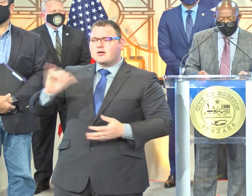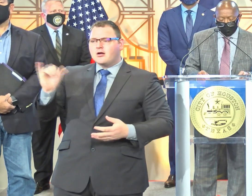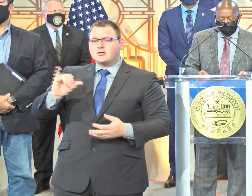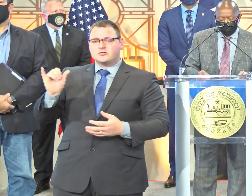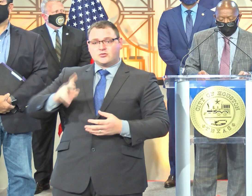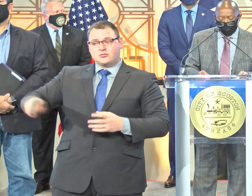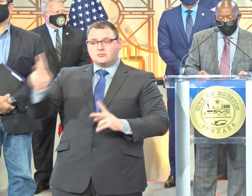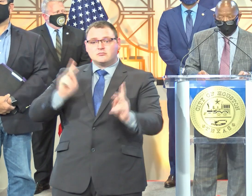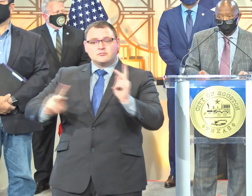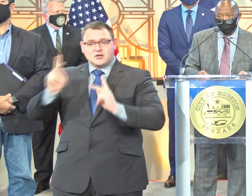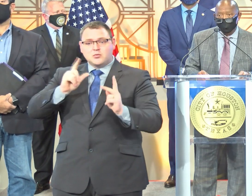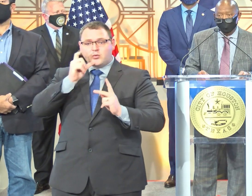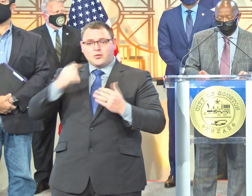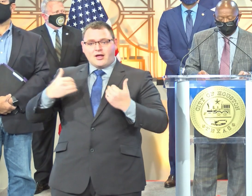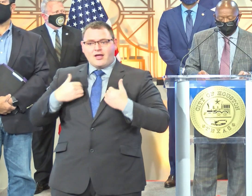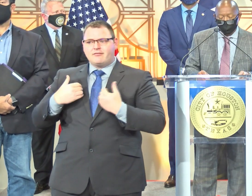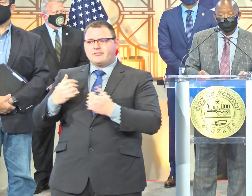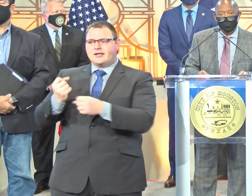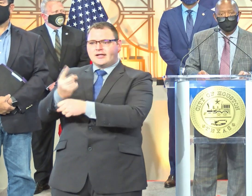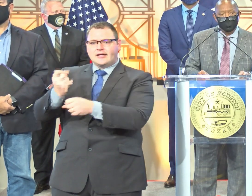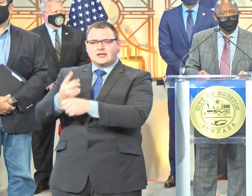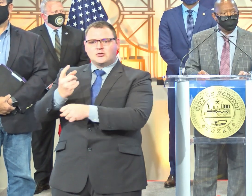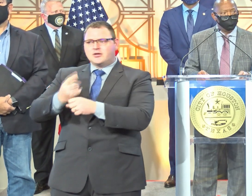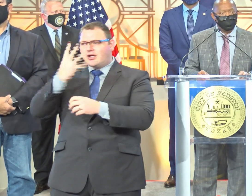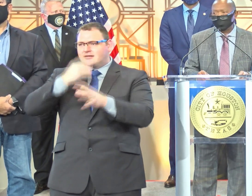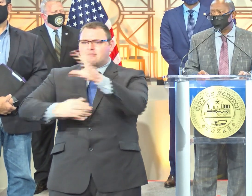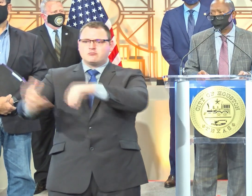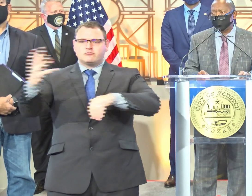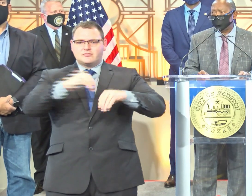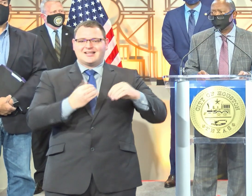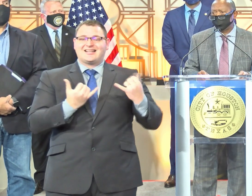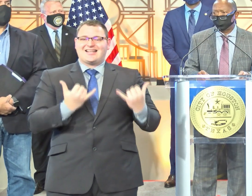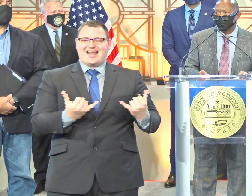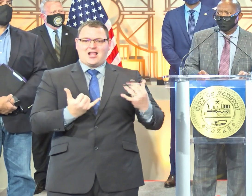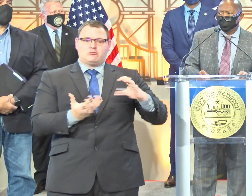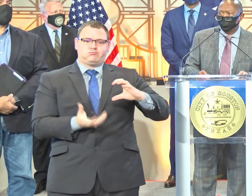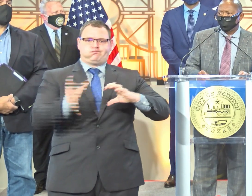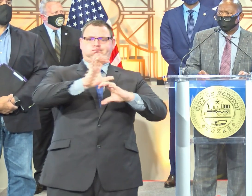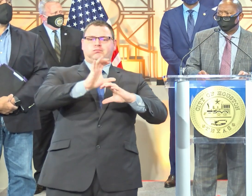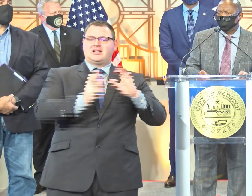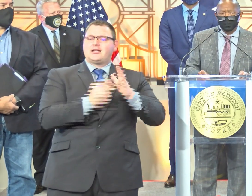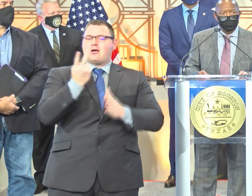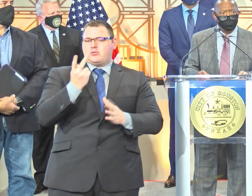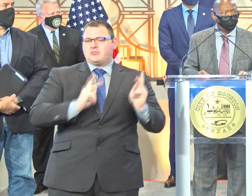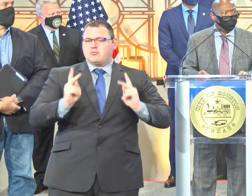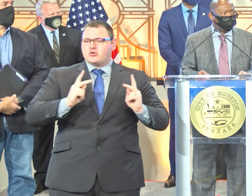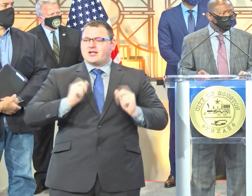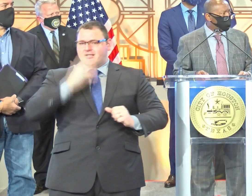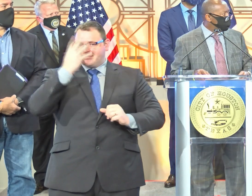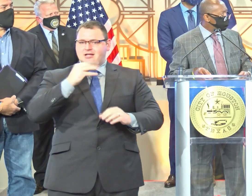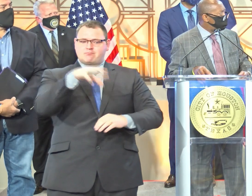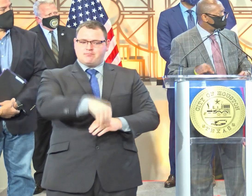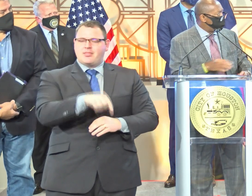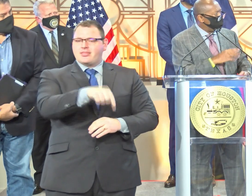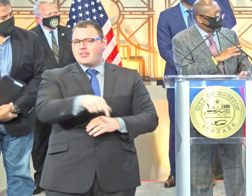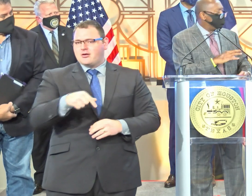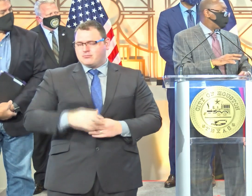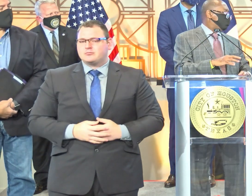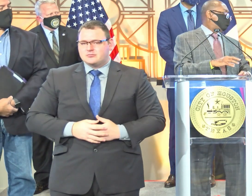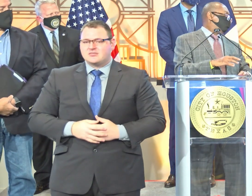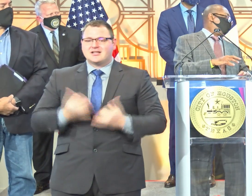individuals that are annually housed. And I want to acknowledge Mike Nichols, who's over our Homeless Coalition